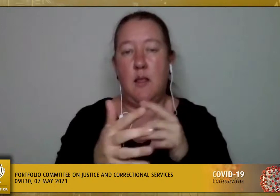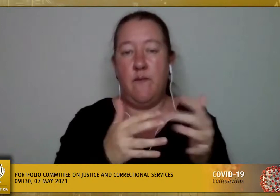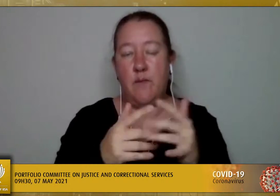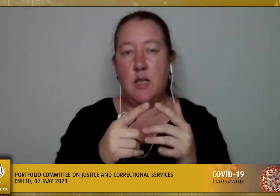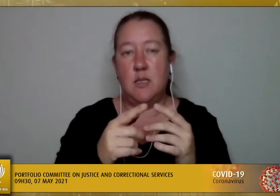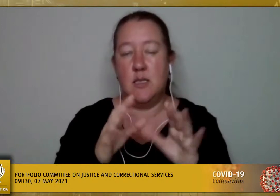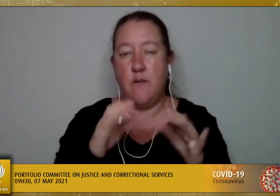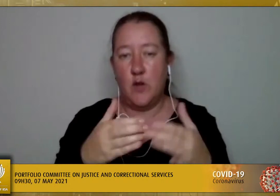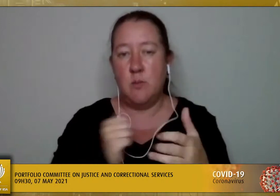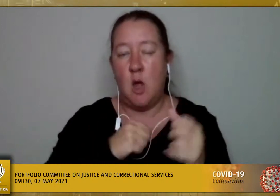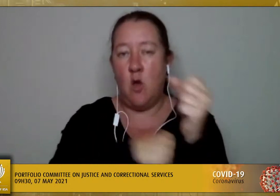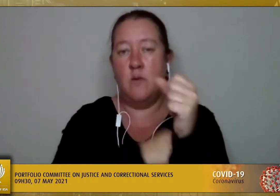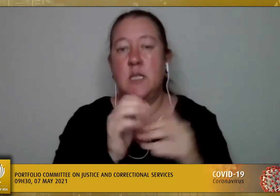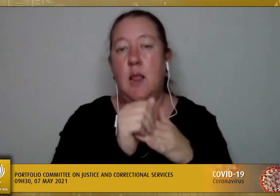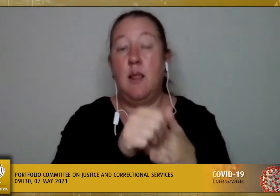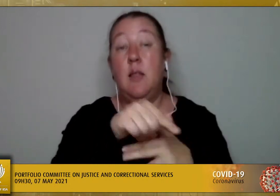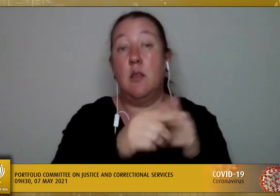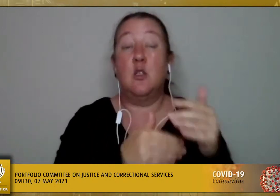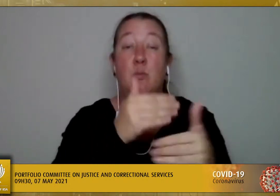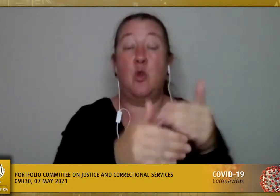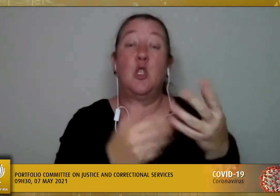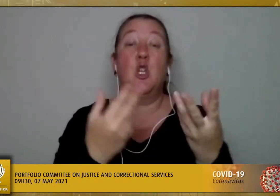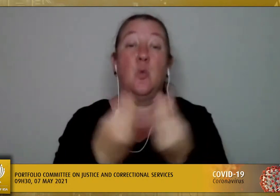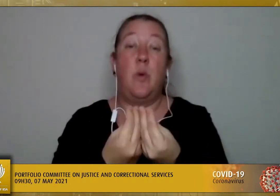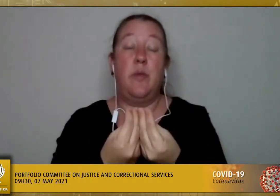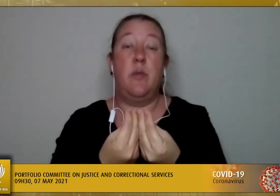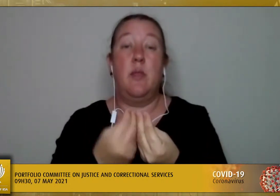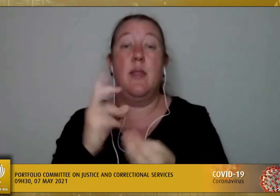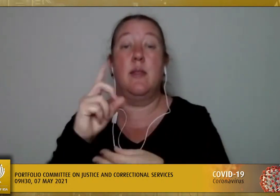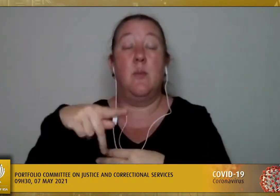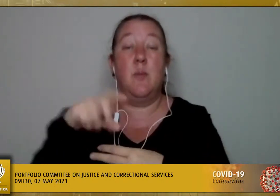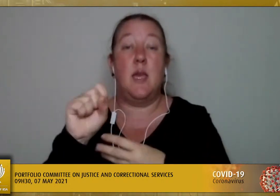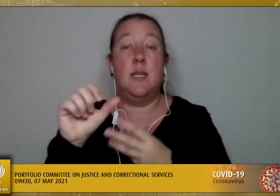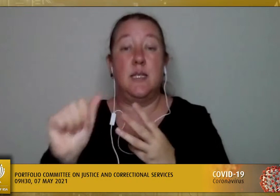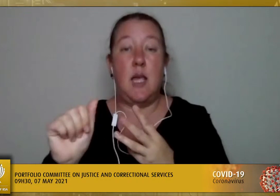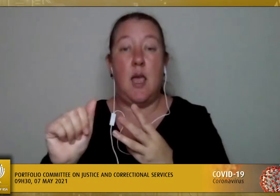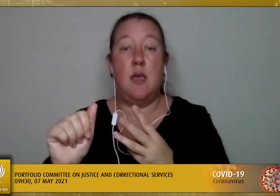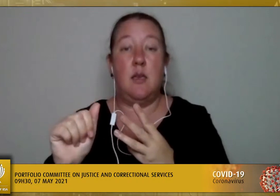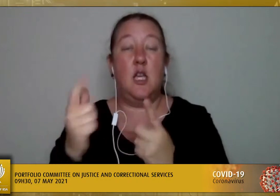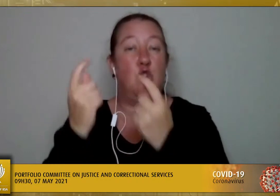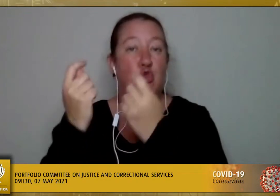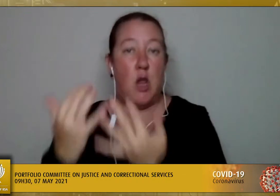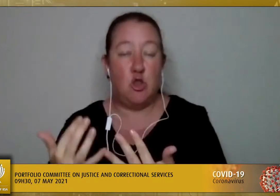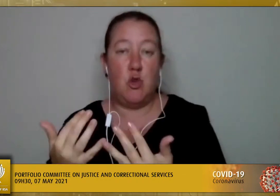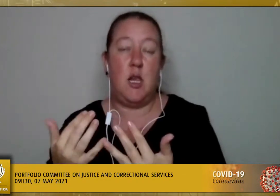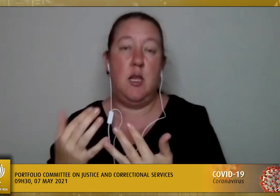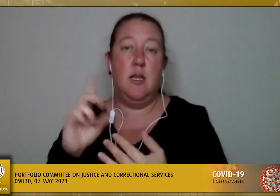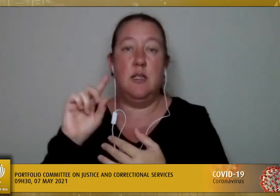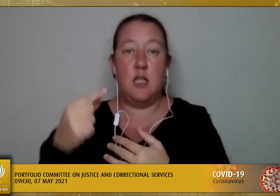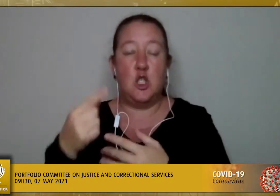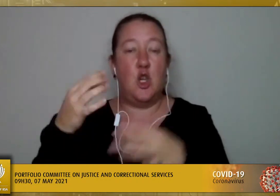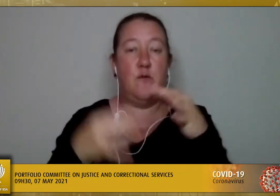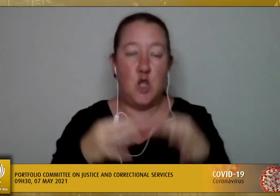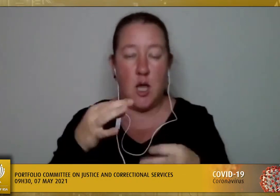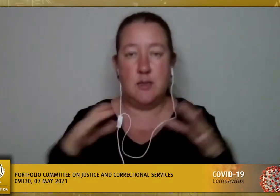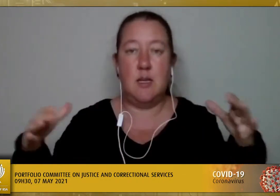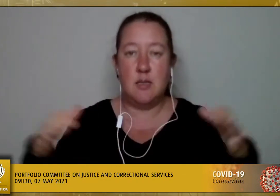office is leading this process together with the dpsa treasury the deity of Justice